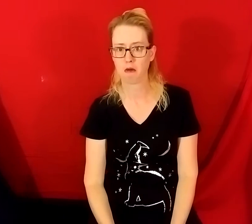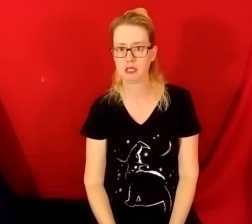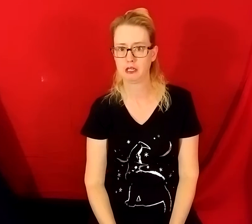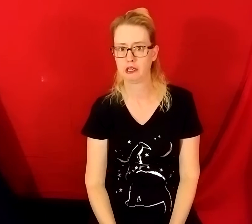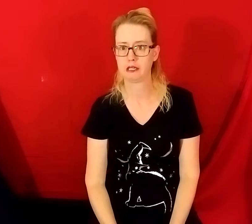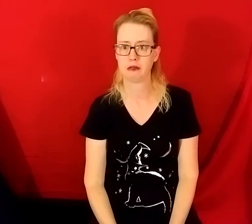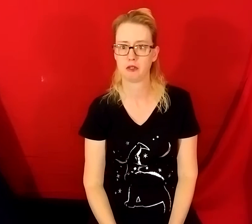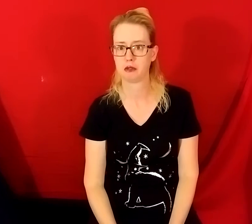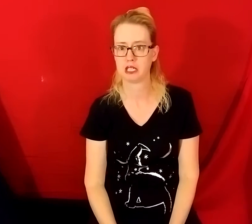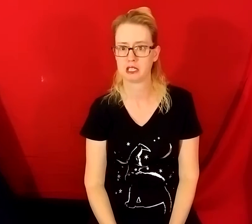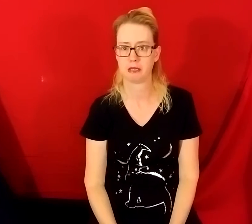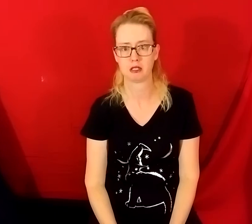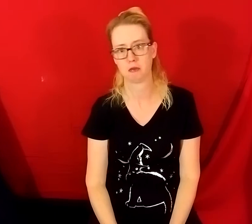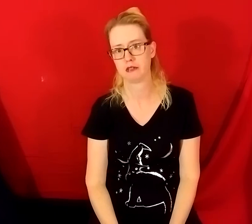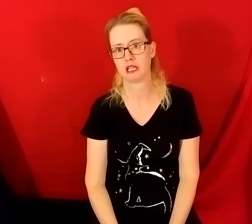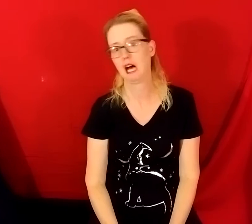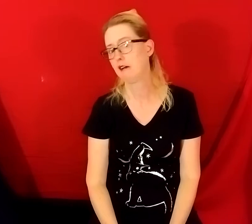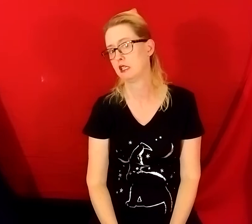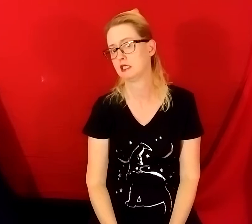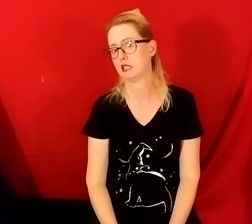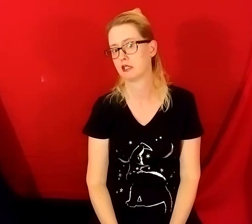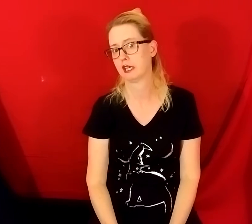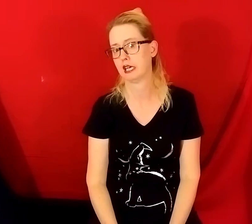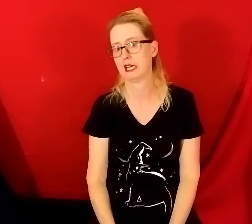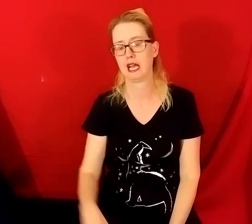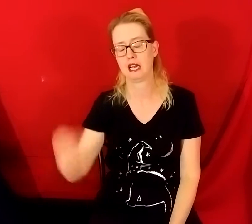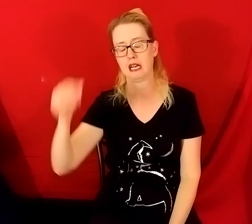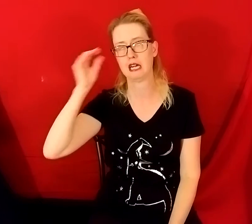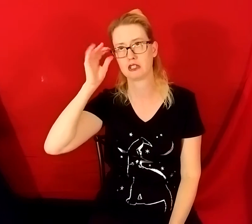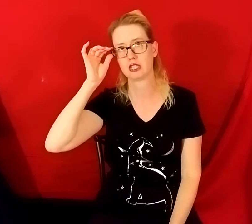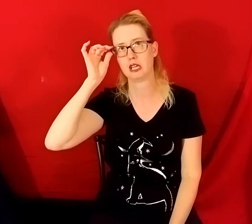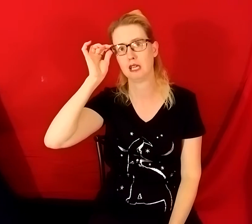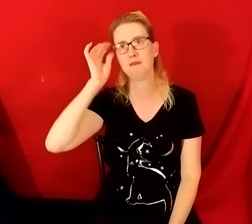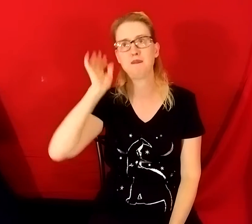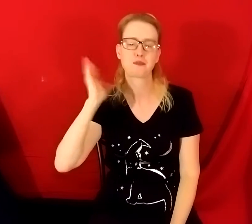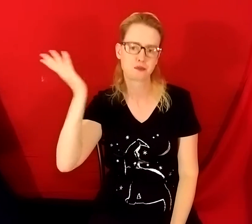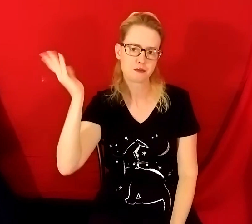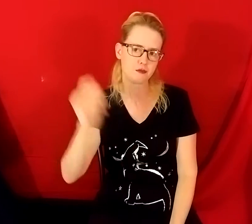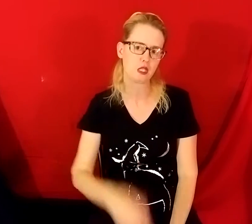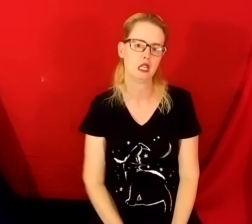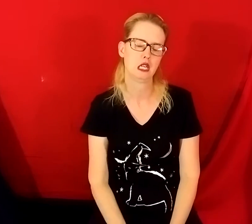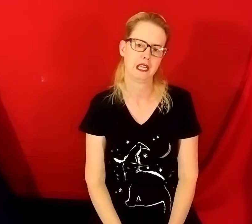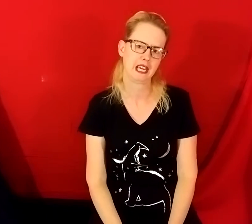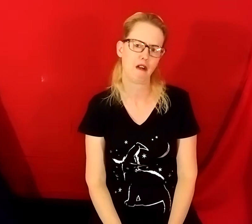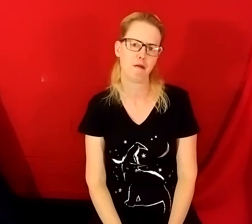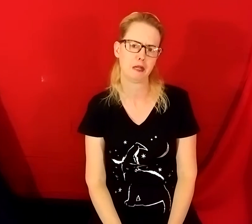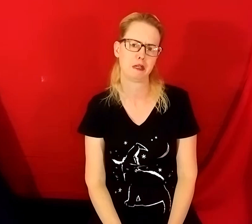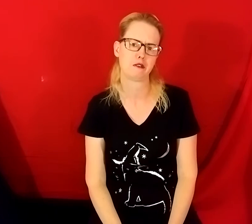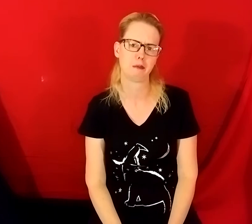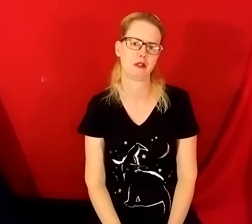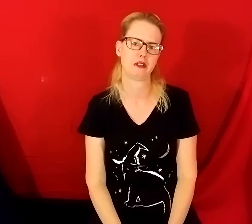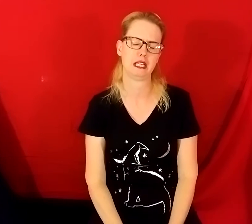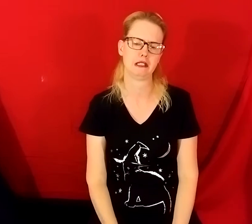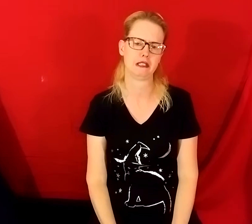wanted to tell you a few things about this movie that I went and saw today, and I just thought, it kind of reminds me of a couple of things that